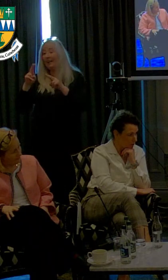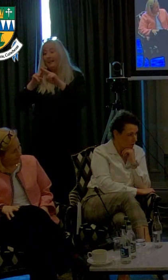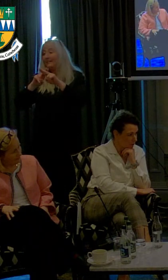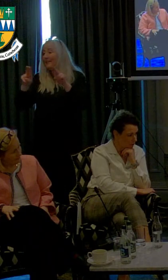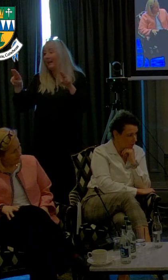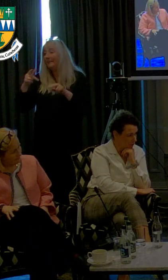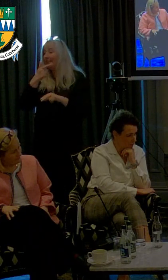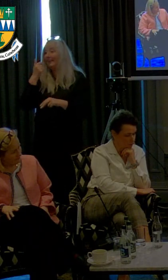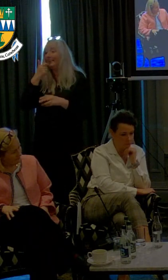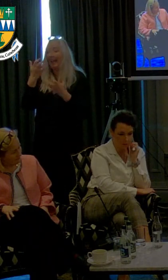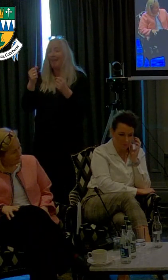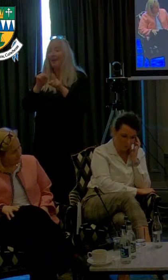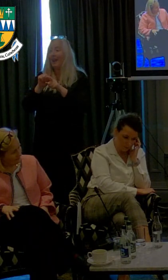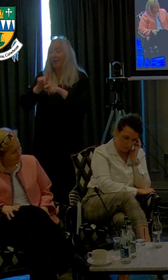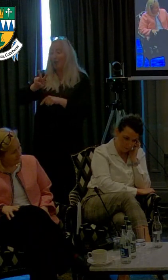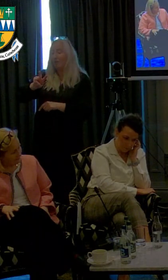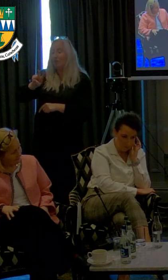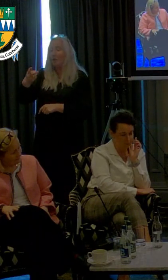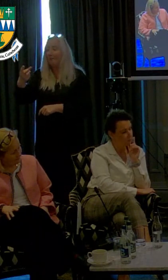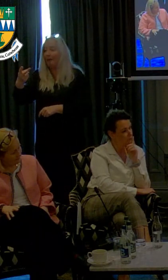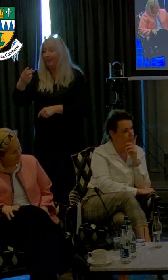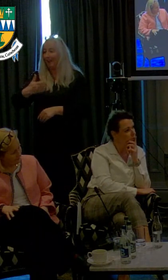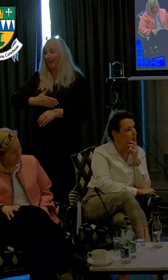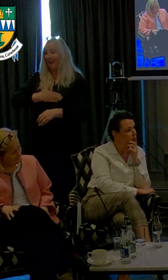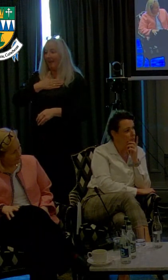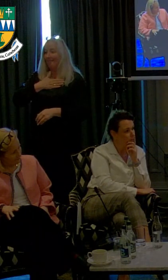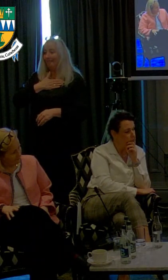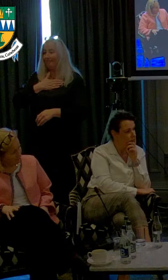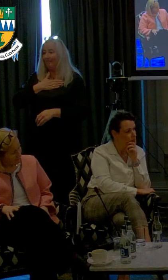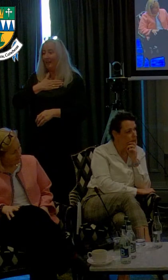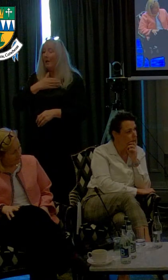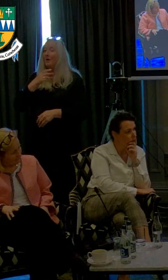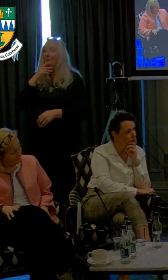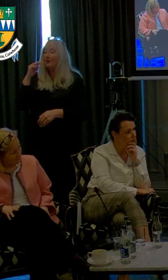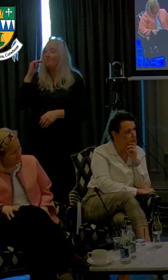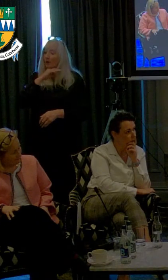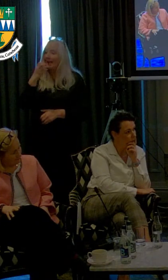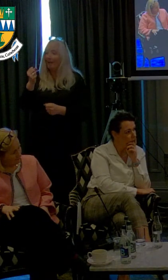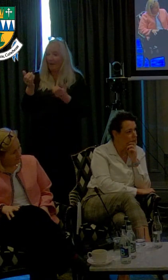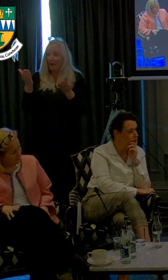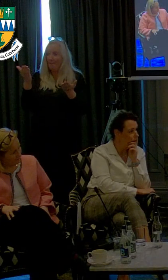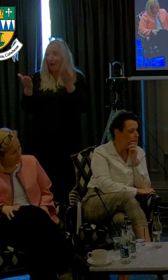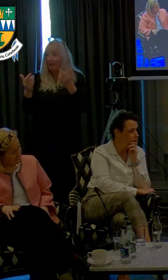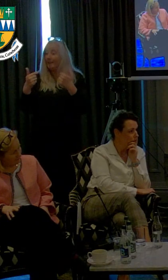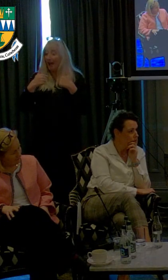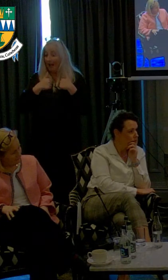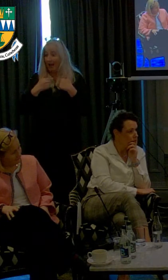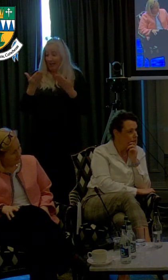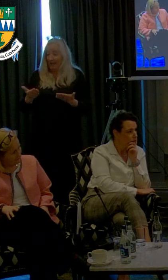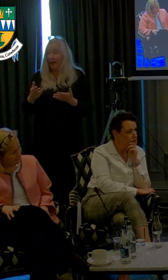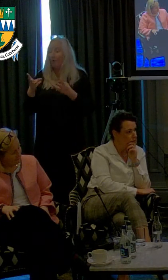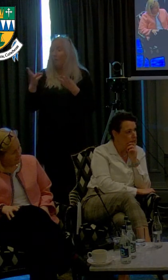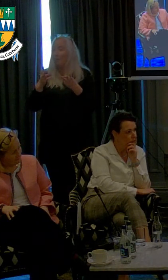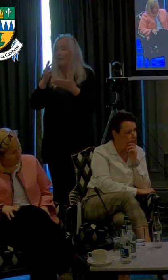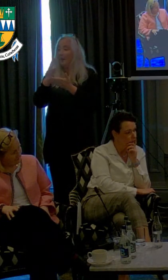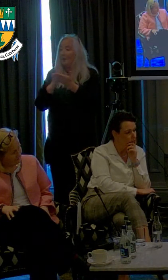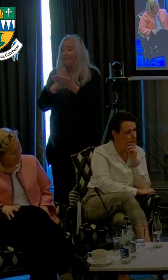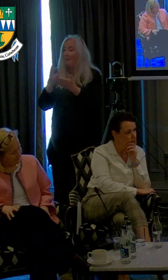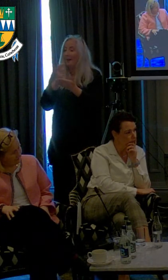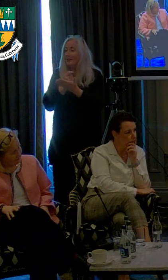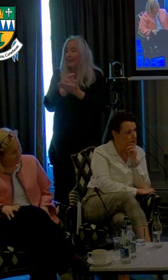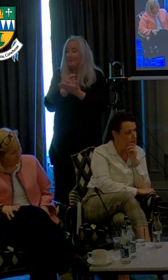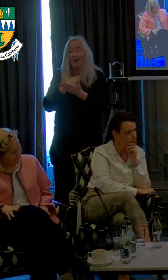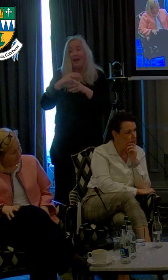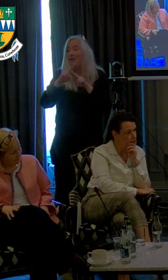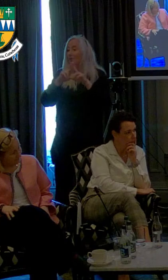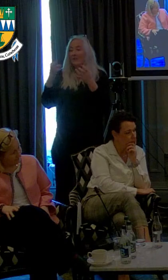juggle life. It really isn't. You have to find a balance. I work part-time now, and I don't have kids at home.